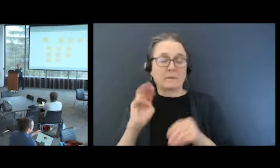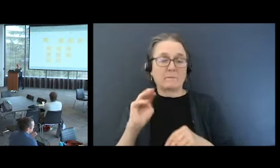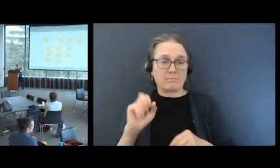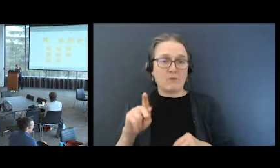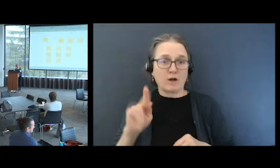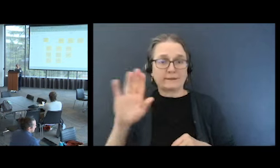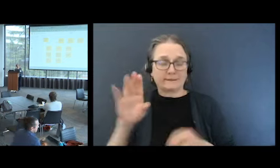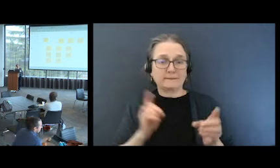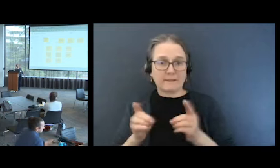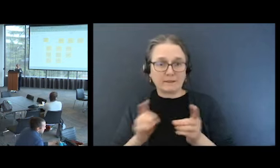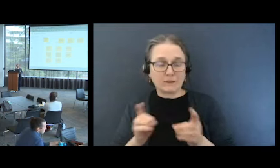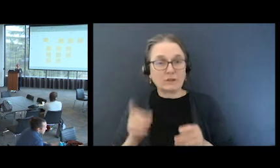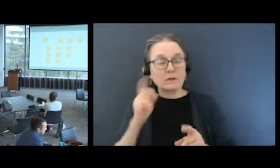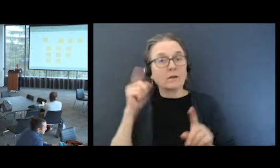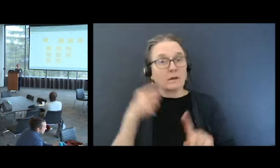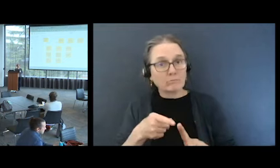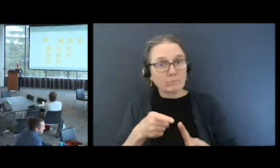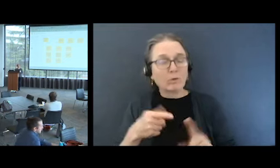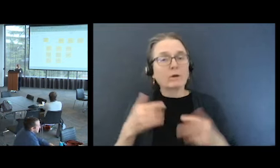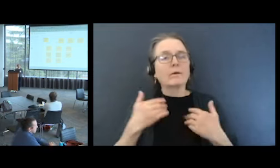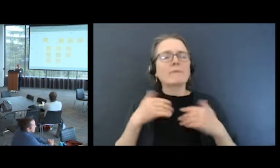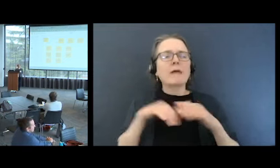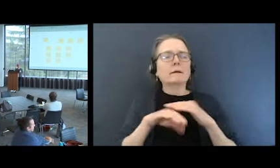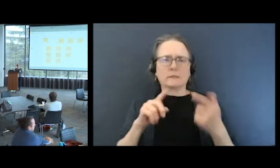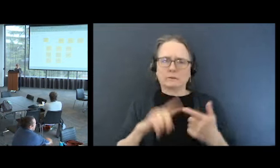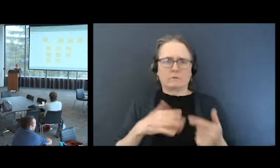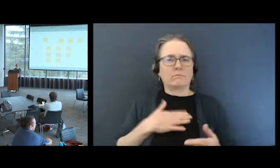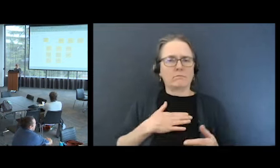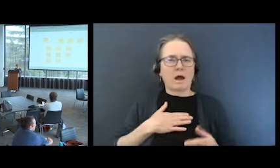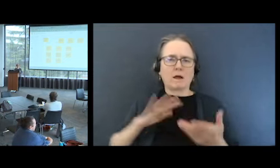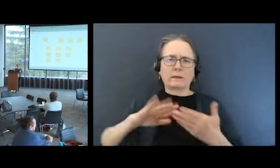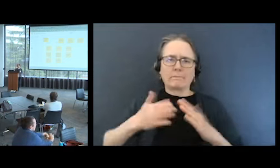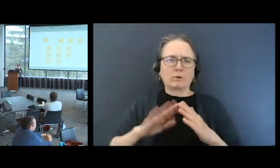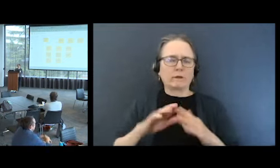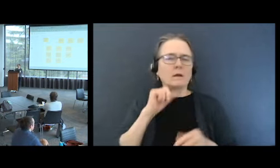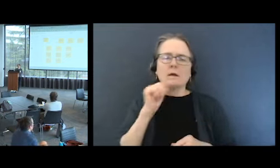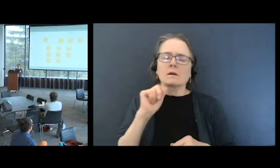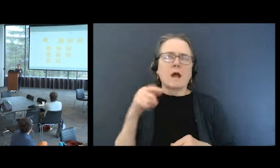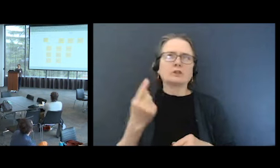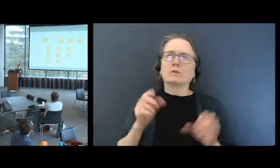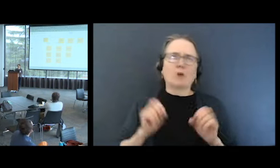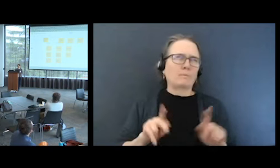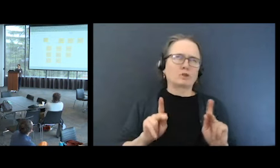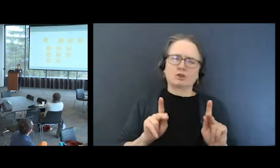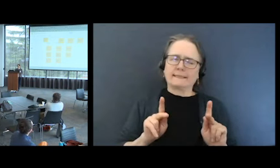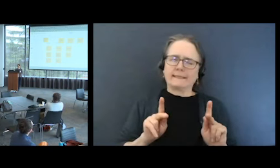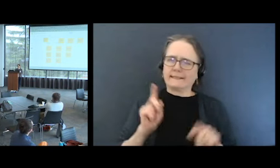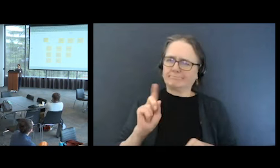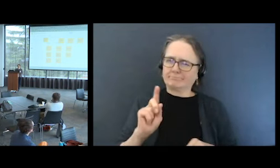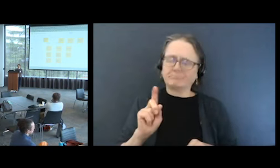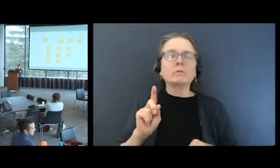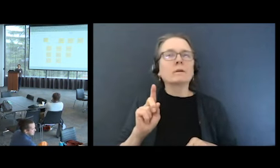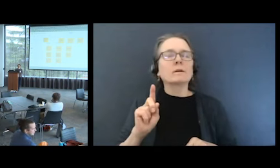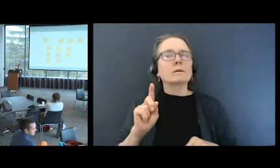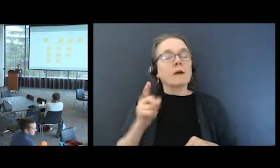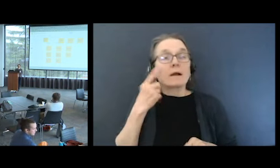having access to your community, not just your opportunity. I think that too often a lot of the